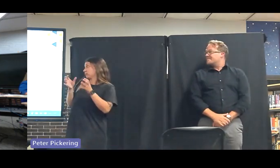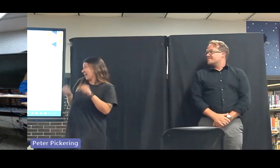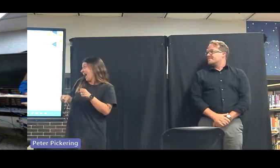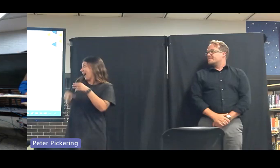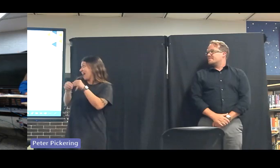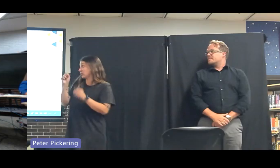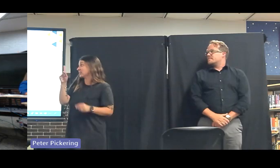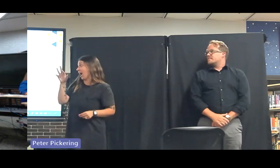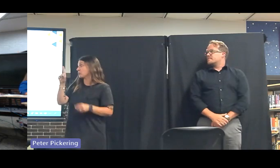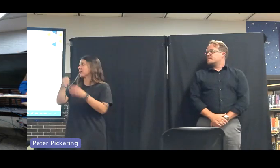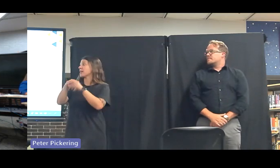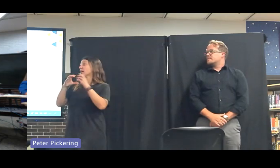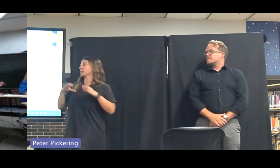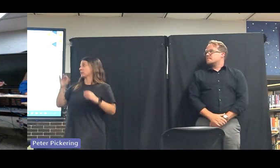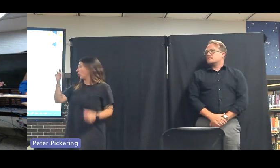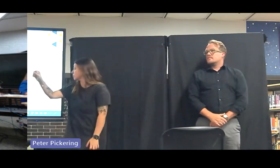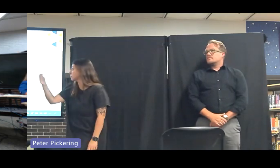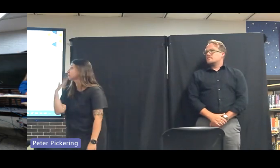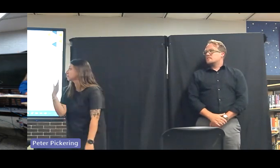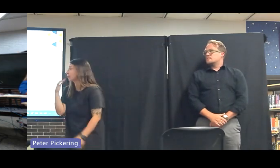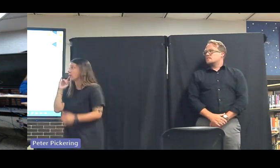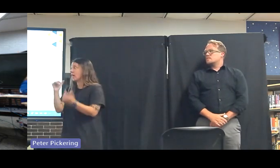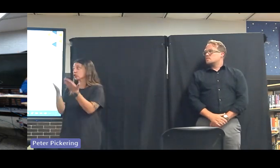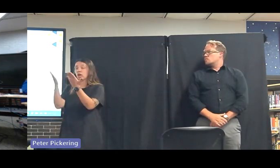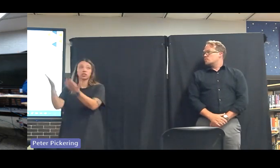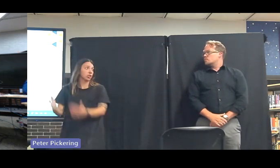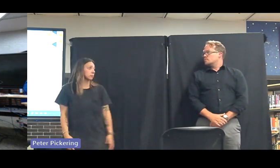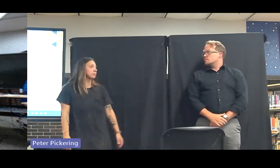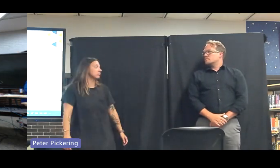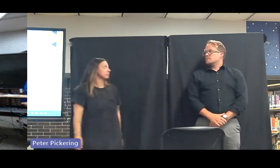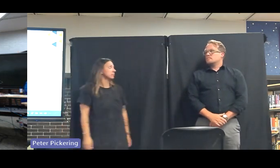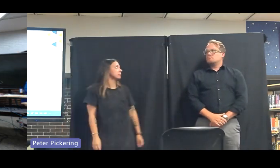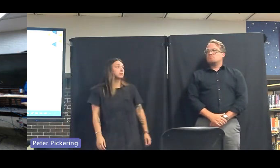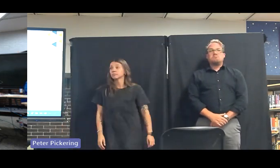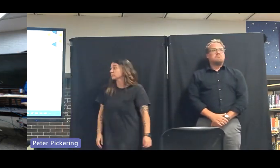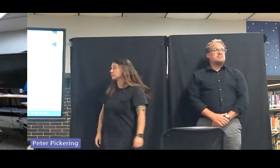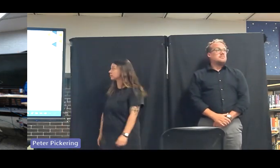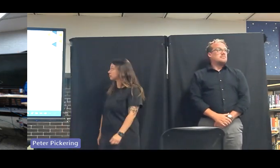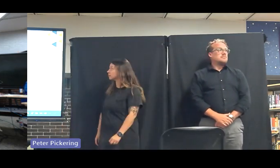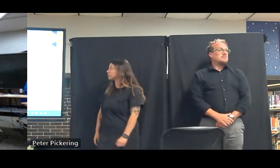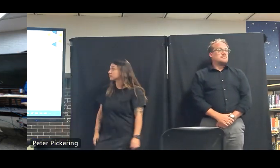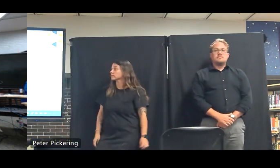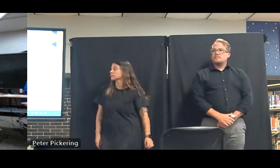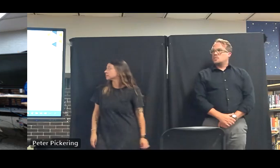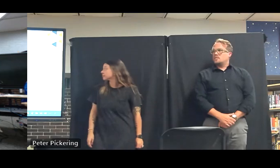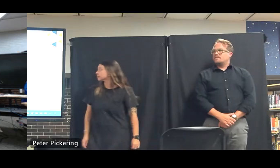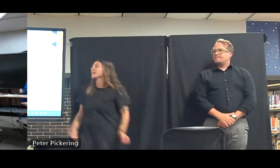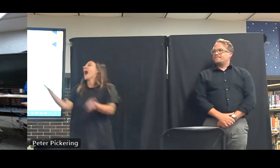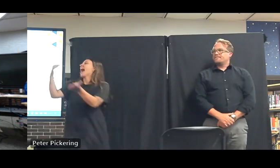That's a great idea. We can definitely add that into Skyward. So thank you for that suggestion, Kelly.